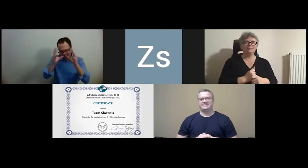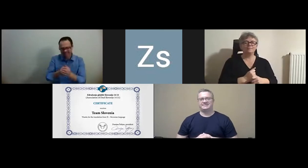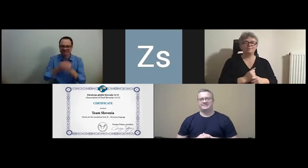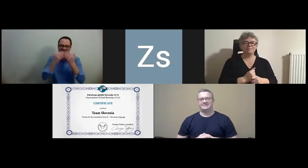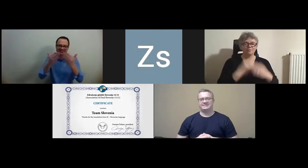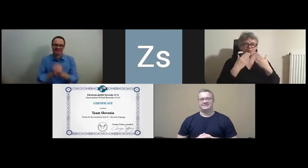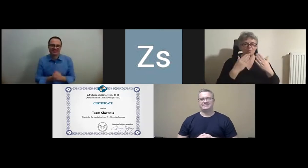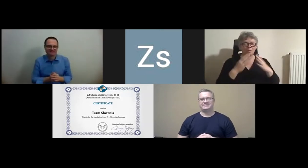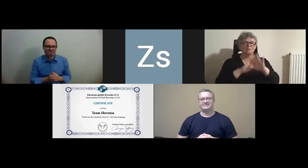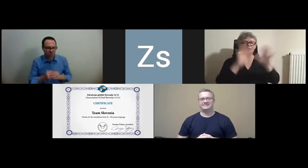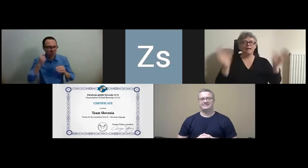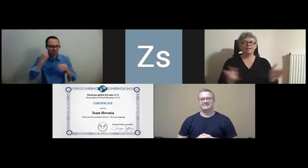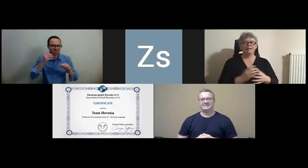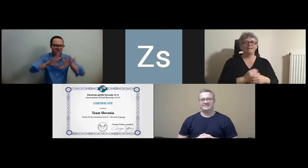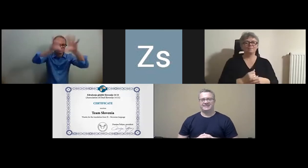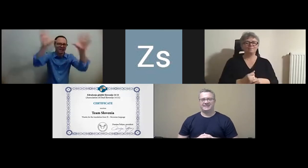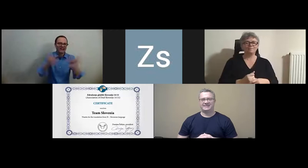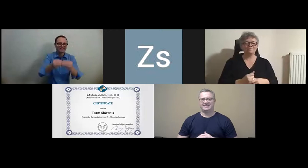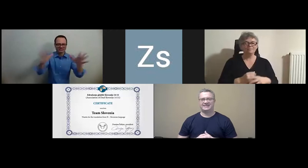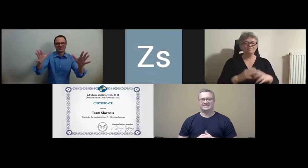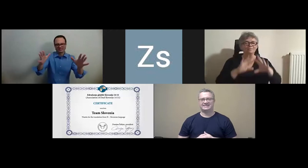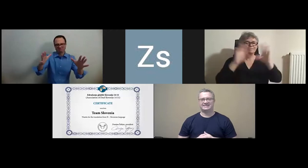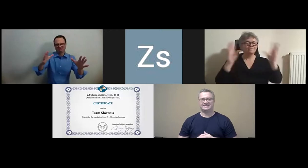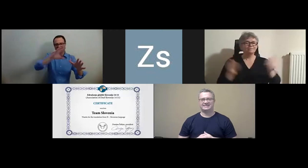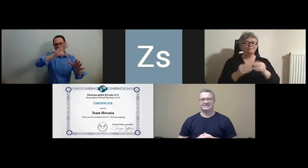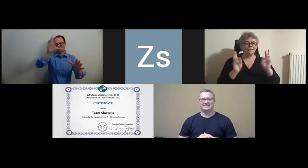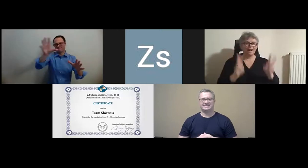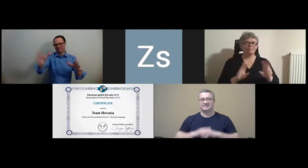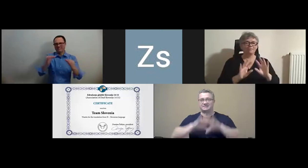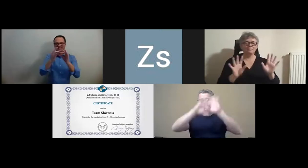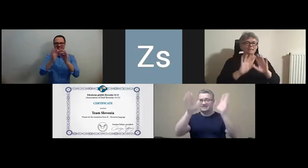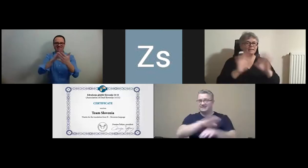you deaf interpreters from all over the world. Thank you.